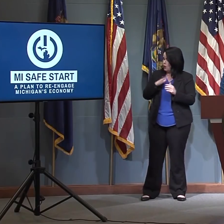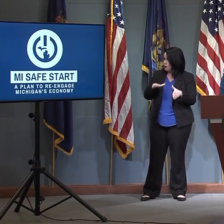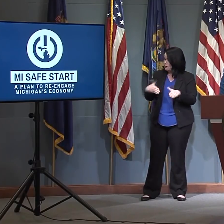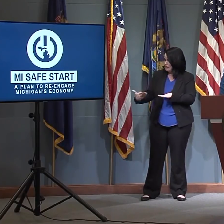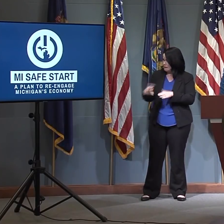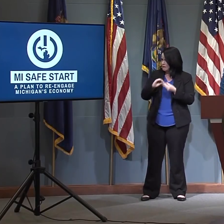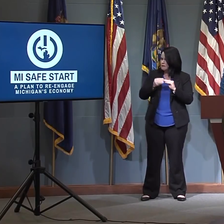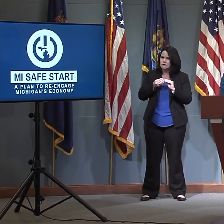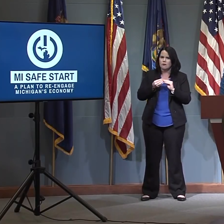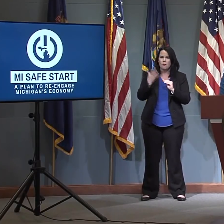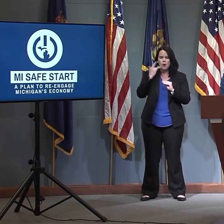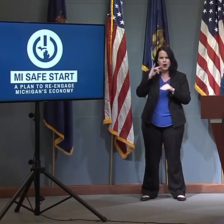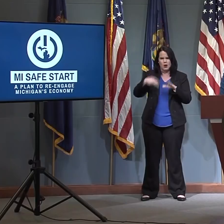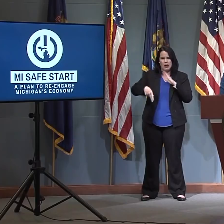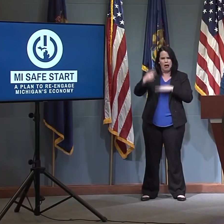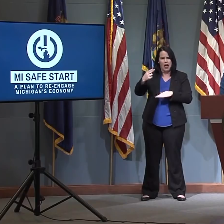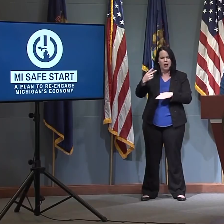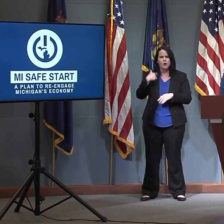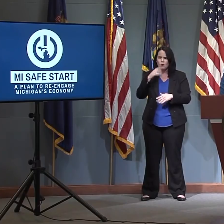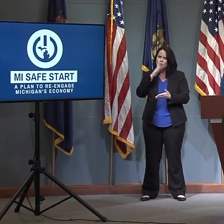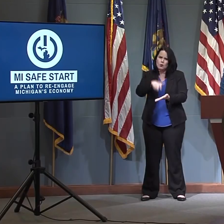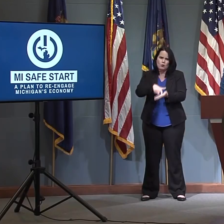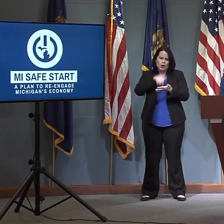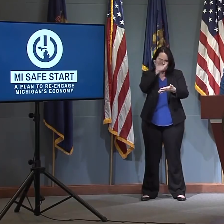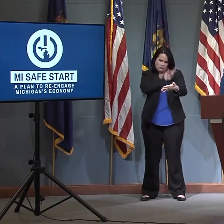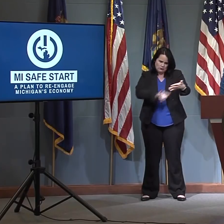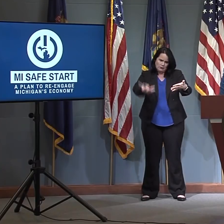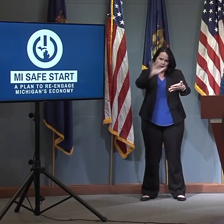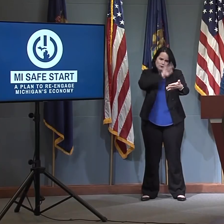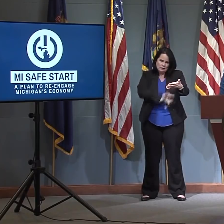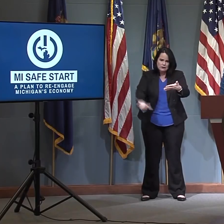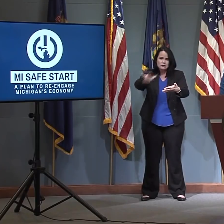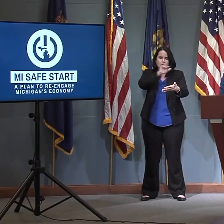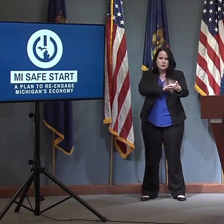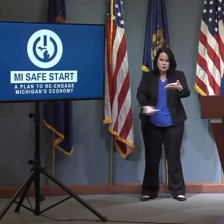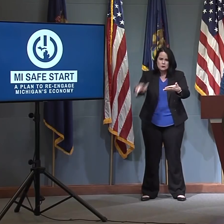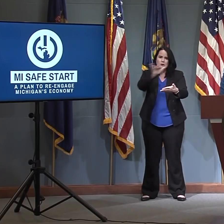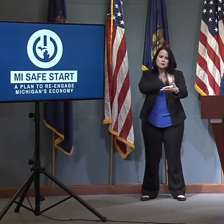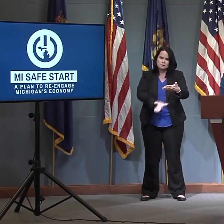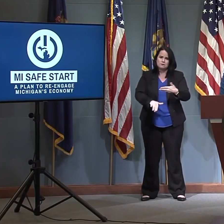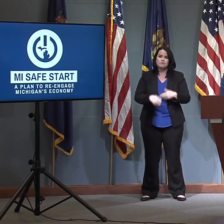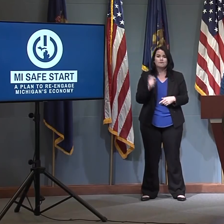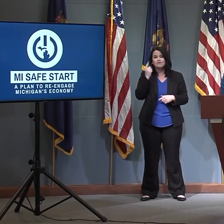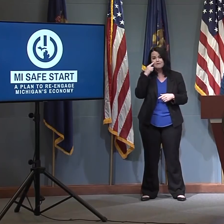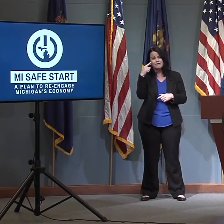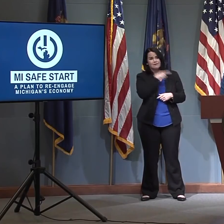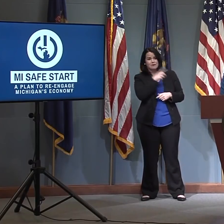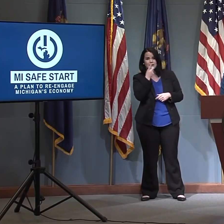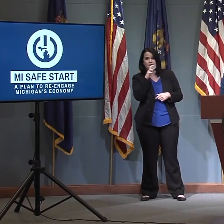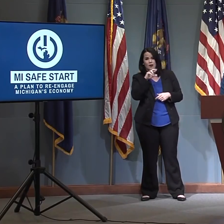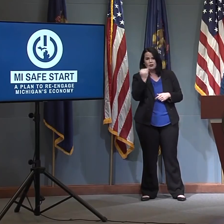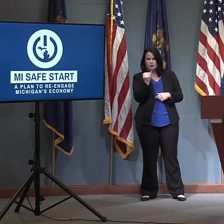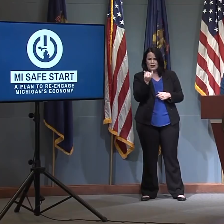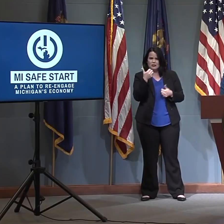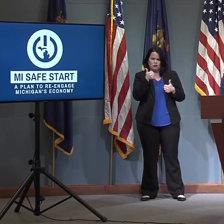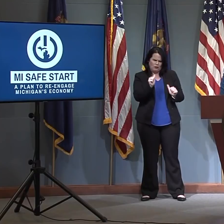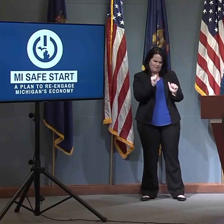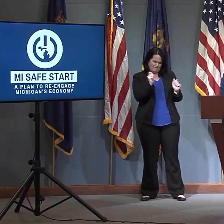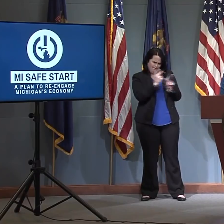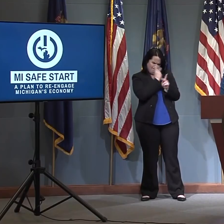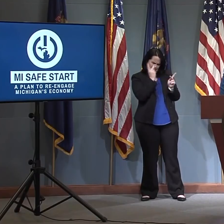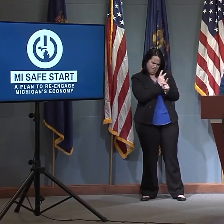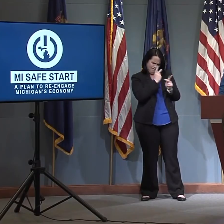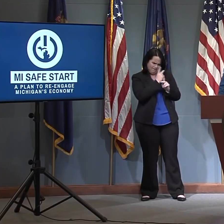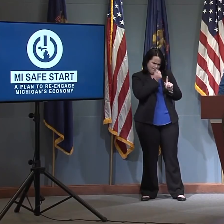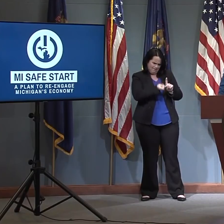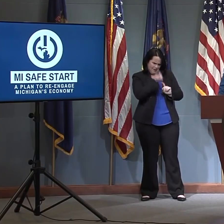going to take a lot of study. I know that Dr. J has been doing a lot of the hard work of understanding the numbers and